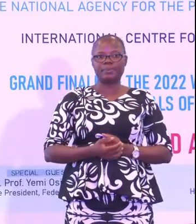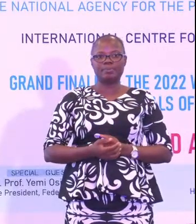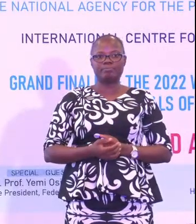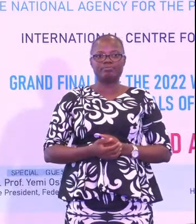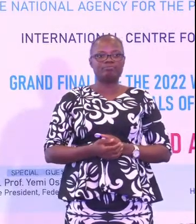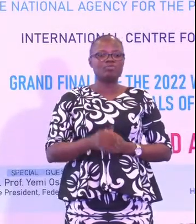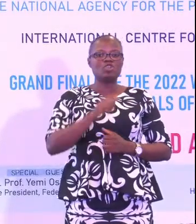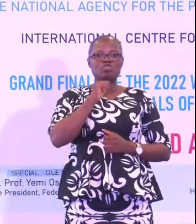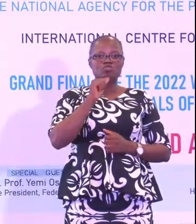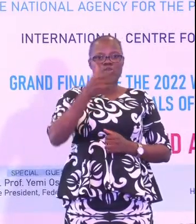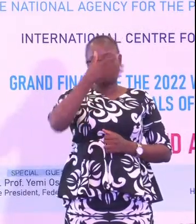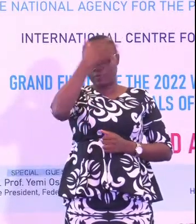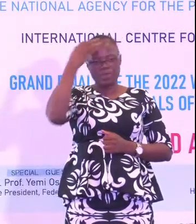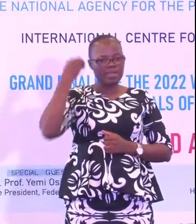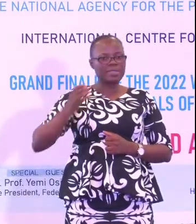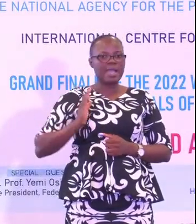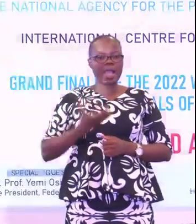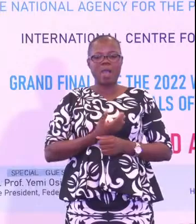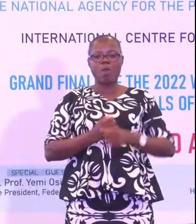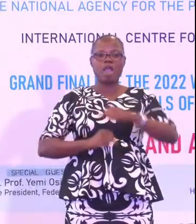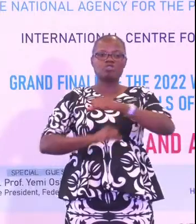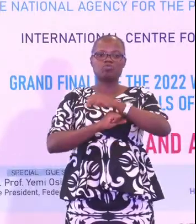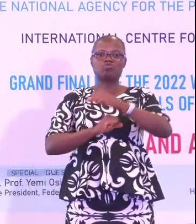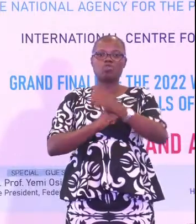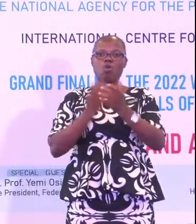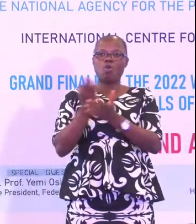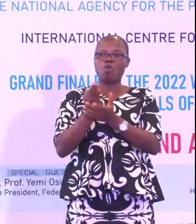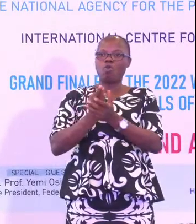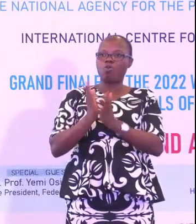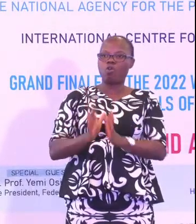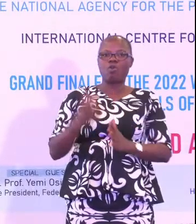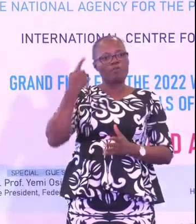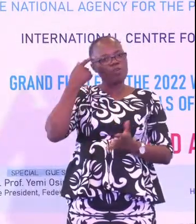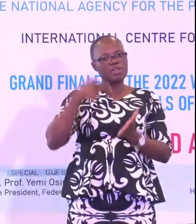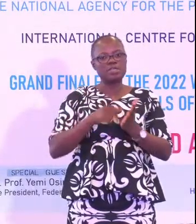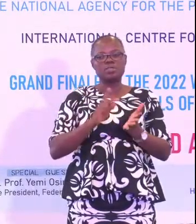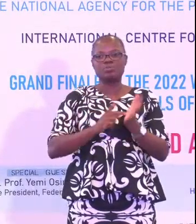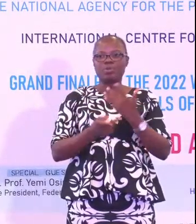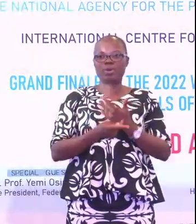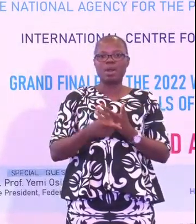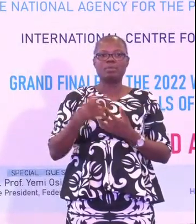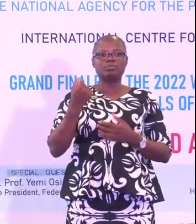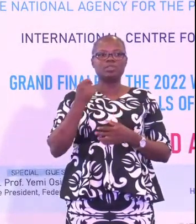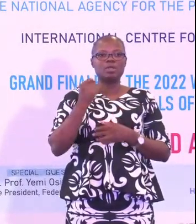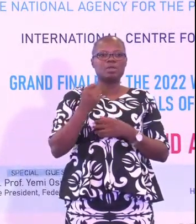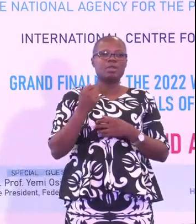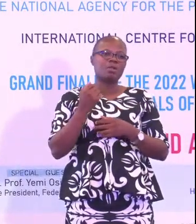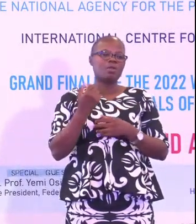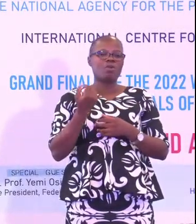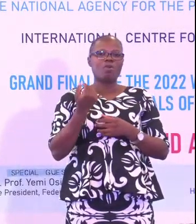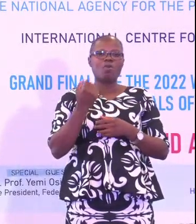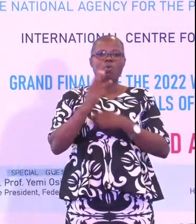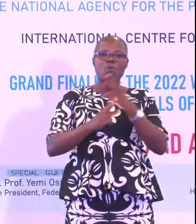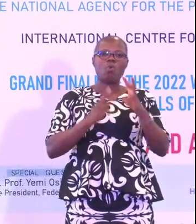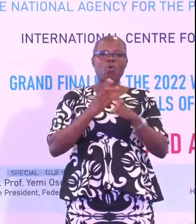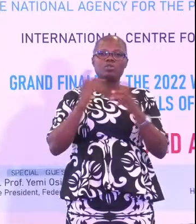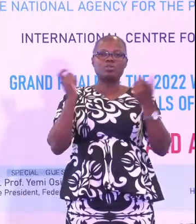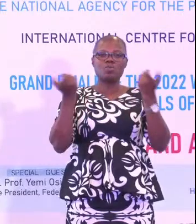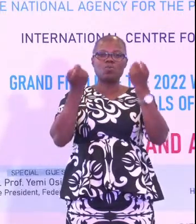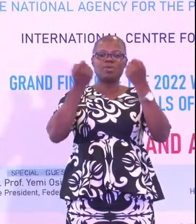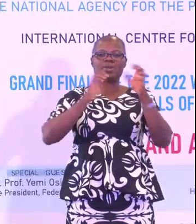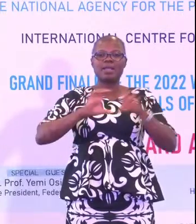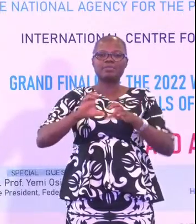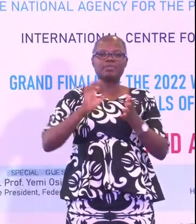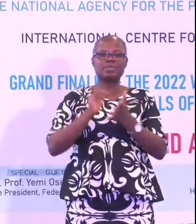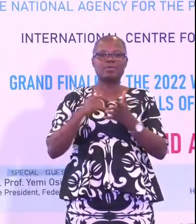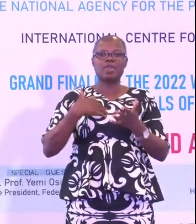not forgetting our sponsors for this program, the 1 week activities we have held,